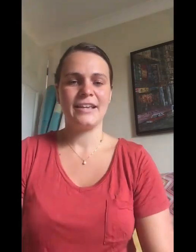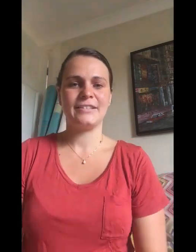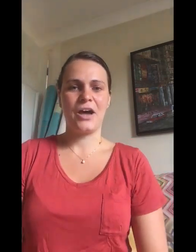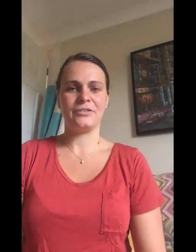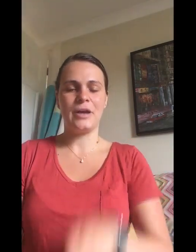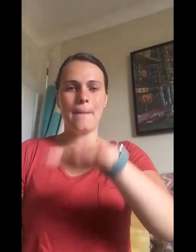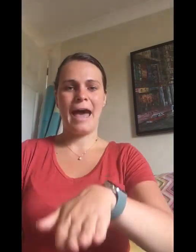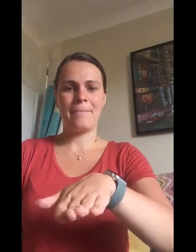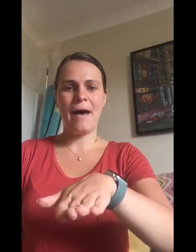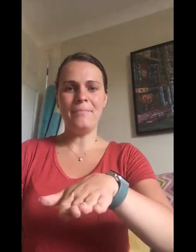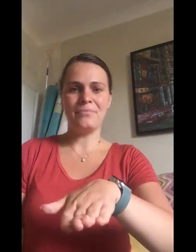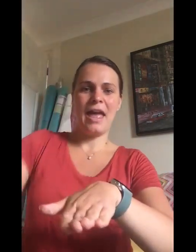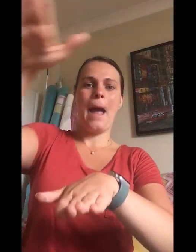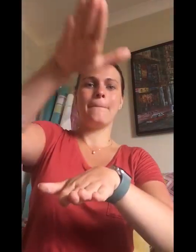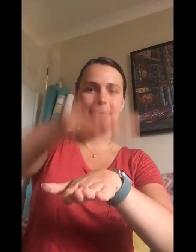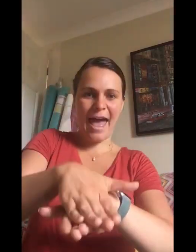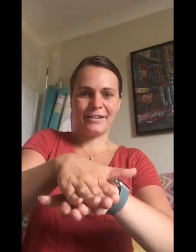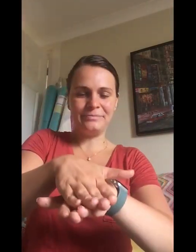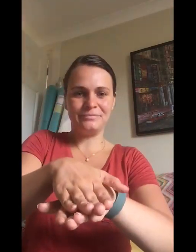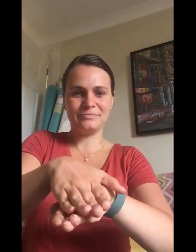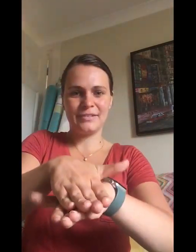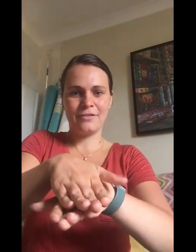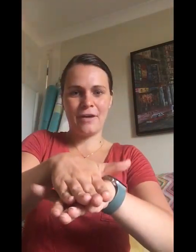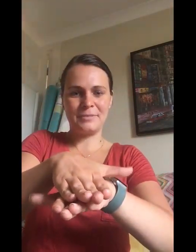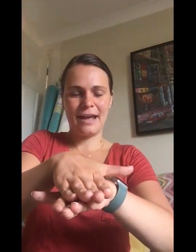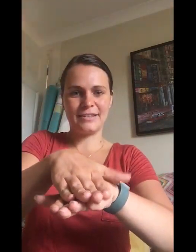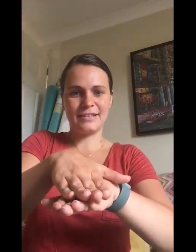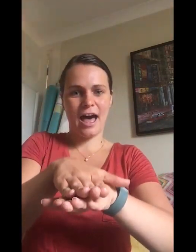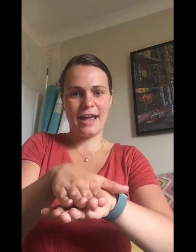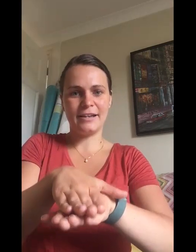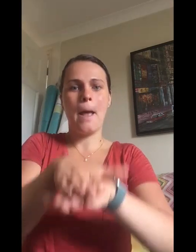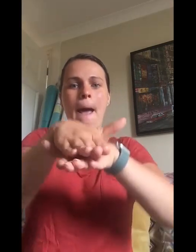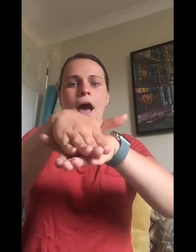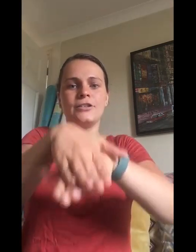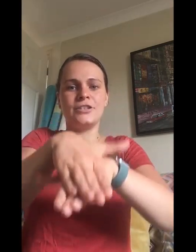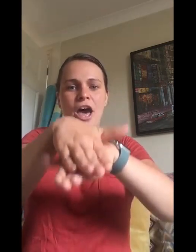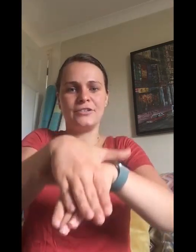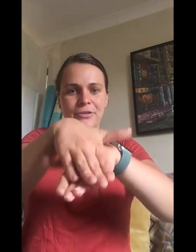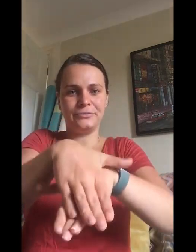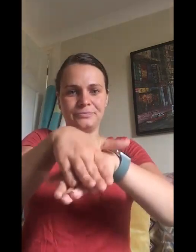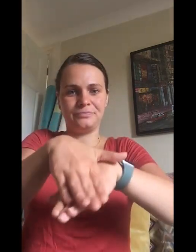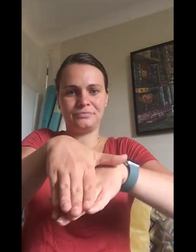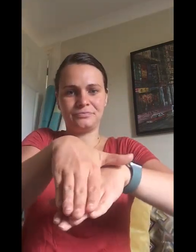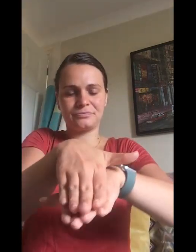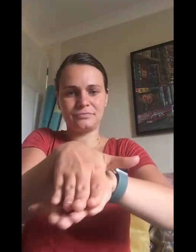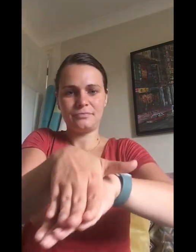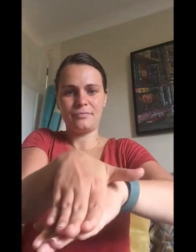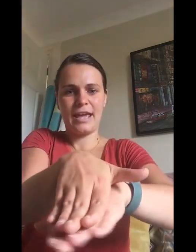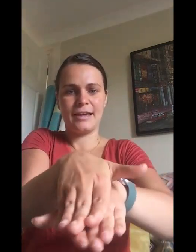So, paper, pen, thumbs out to the side, turtle. Okay, so